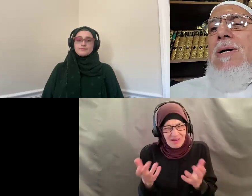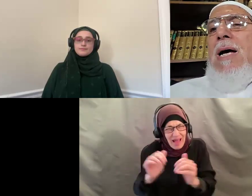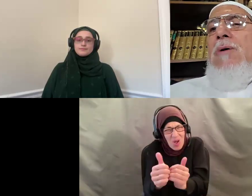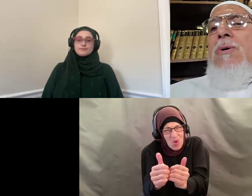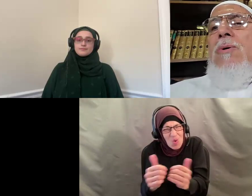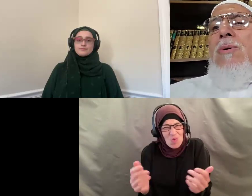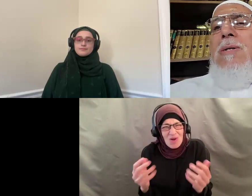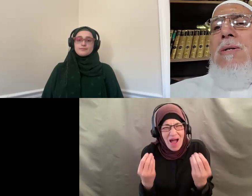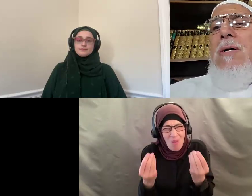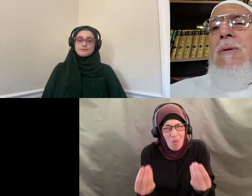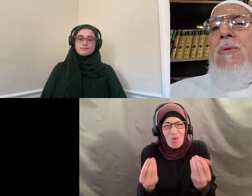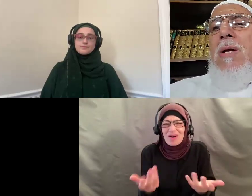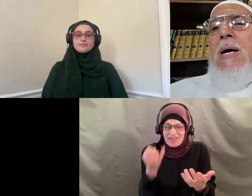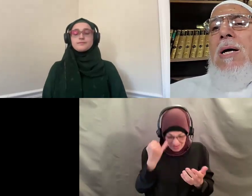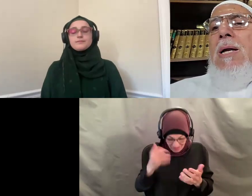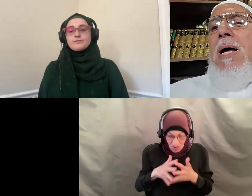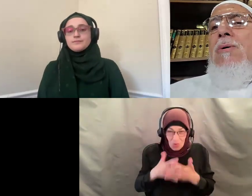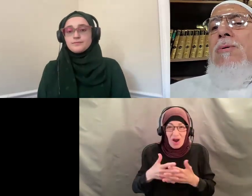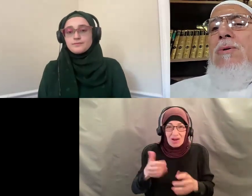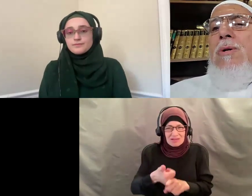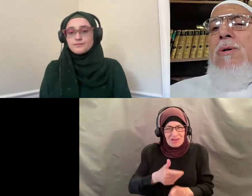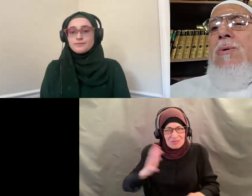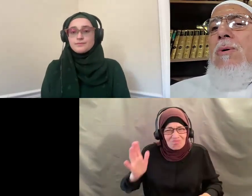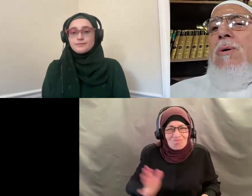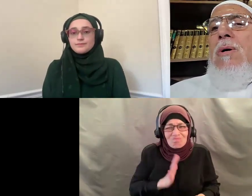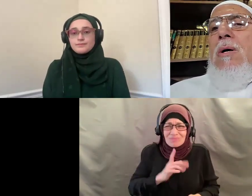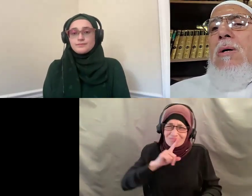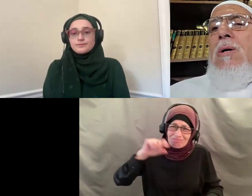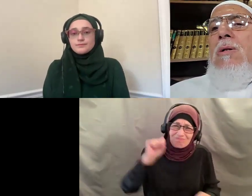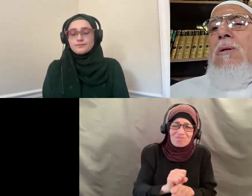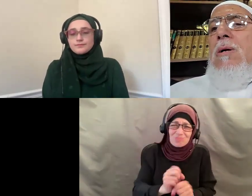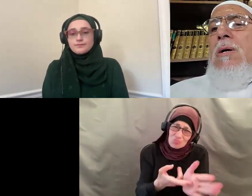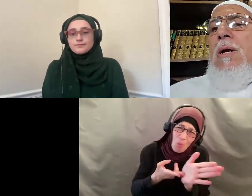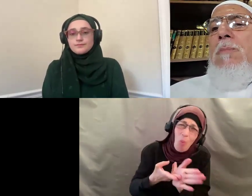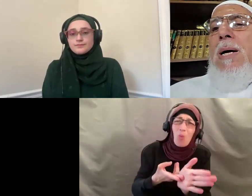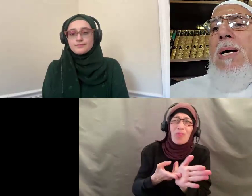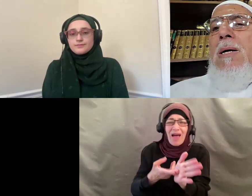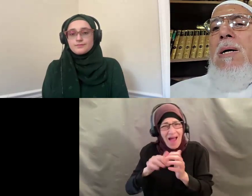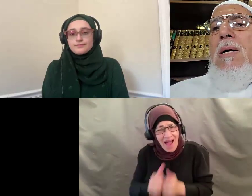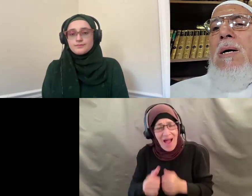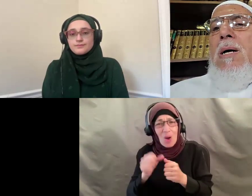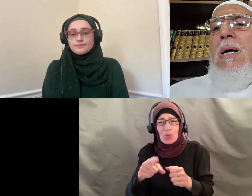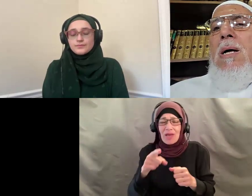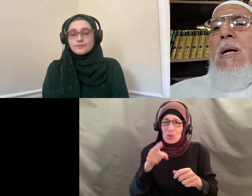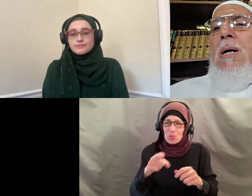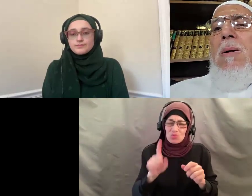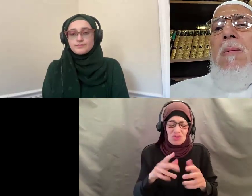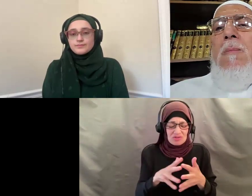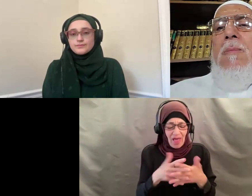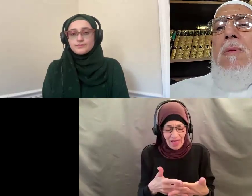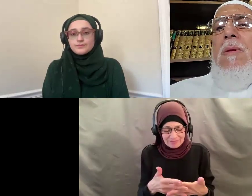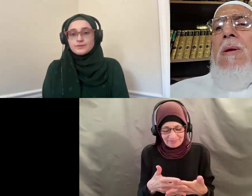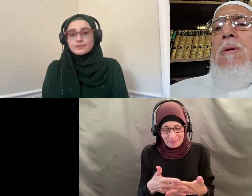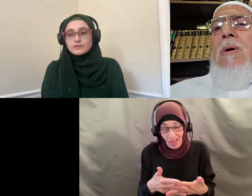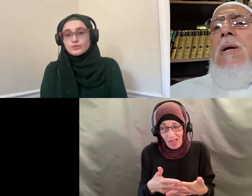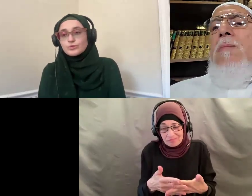status? How do you do this? And how do you not repay, and